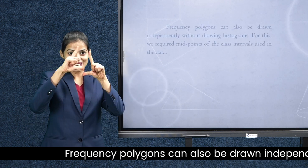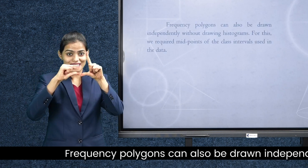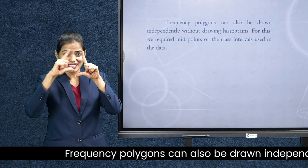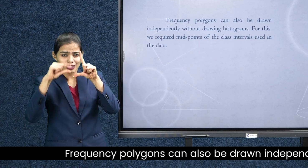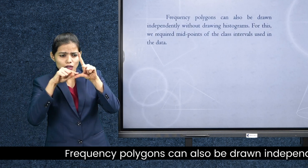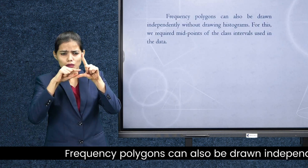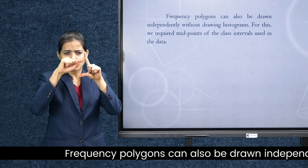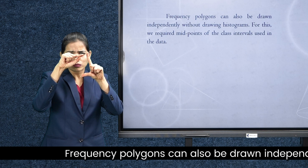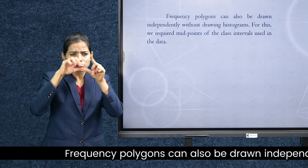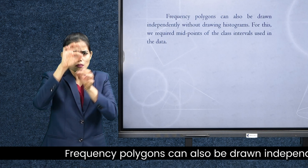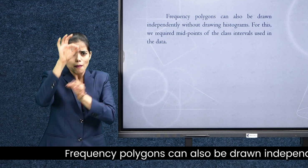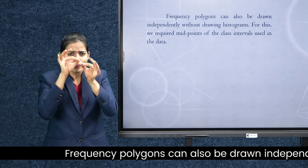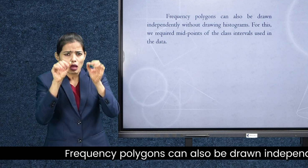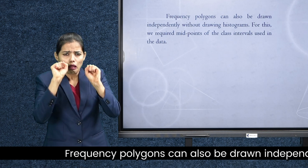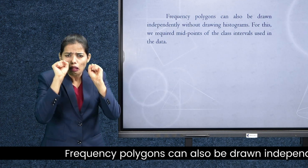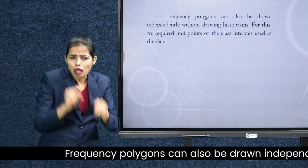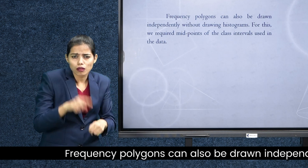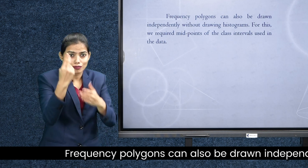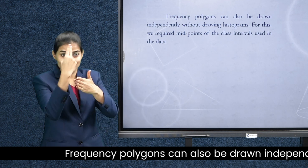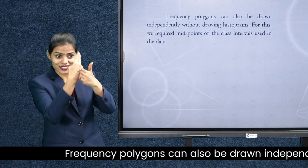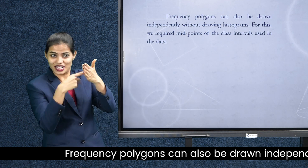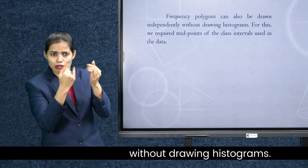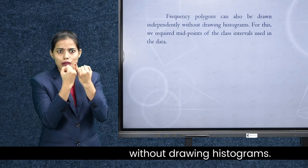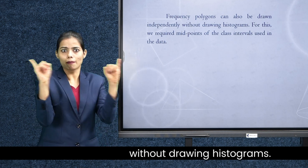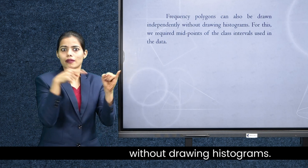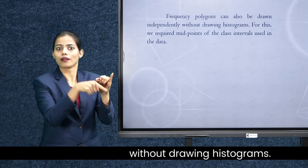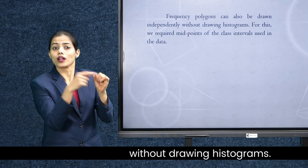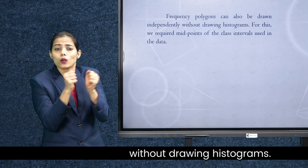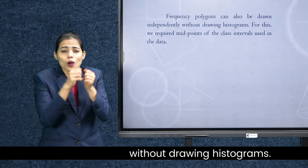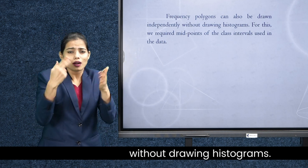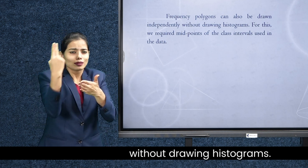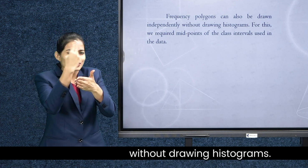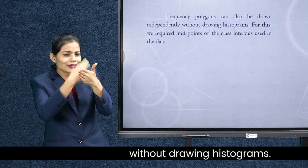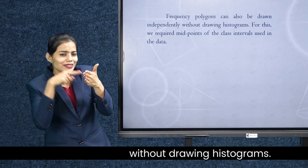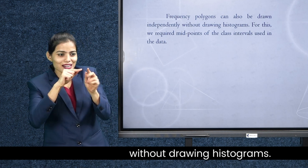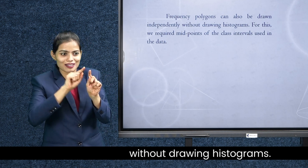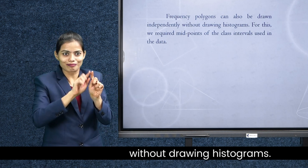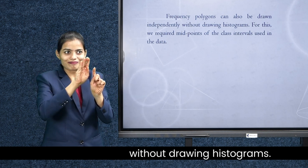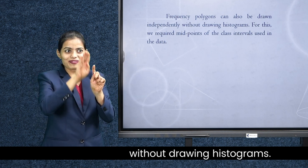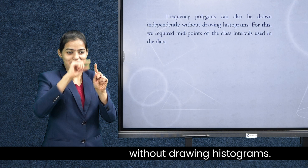Frequency polygons can also be drawn independently without drawing histograms.